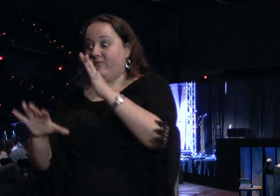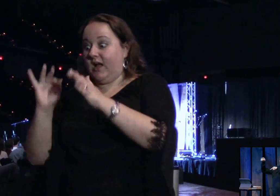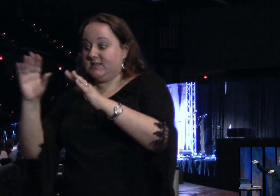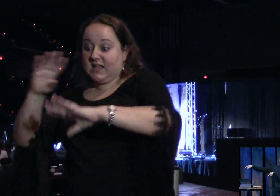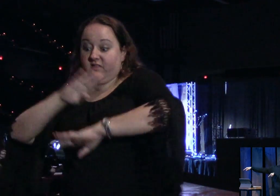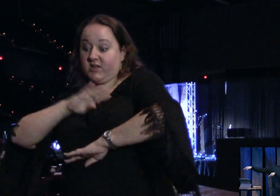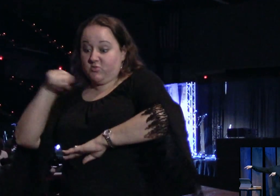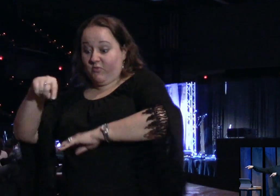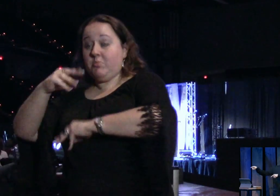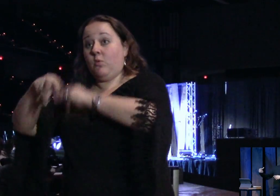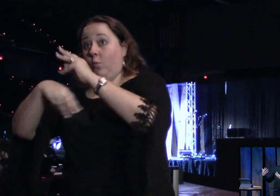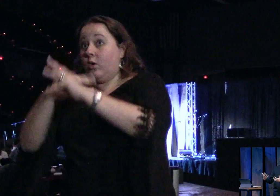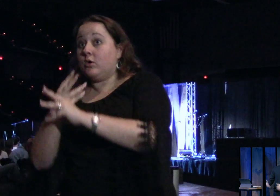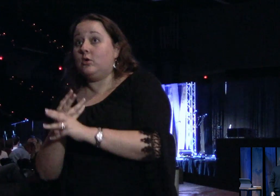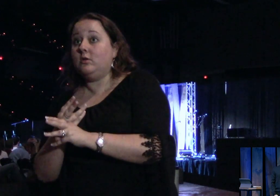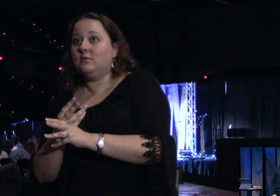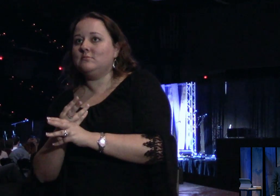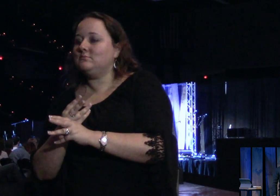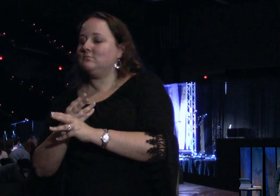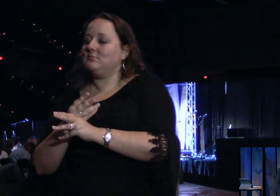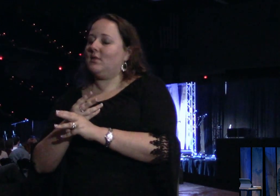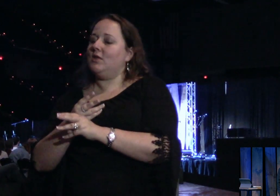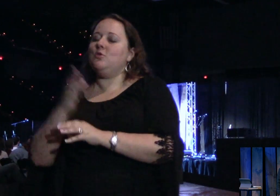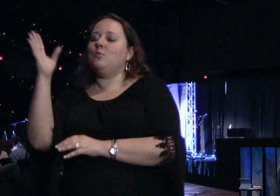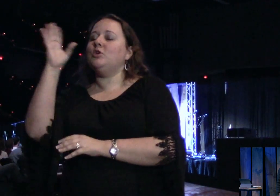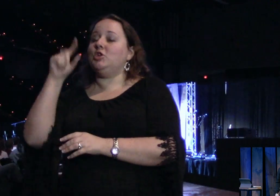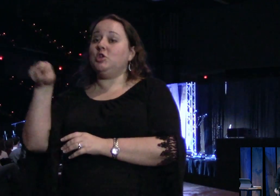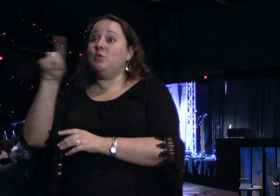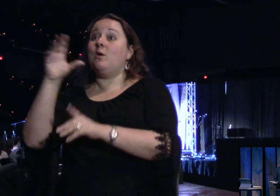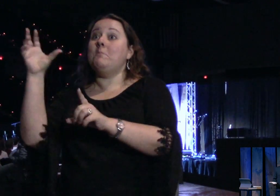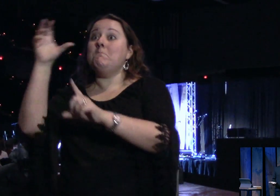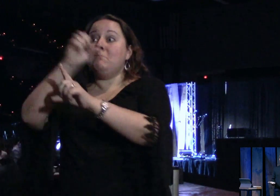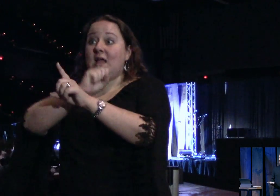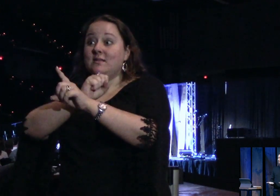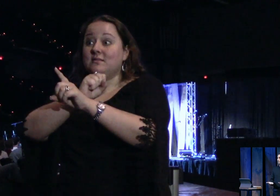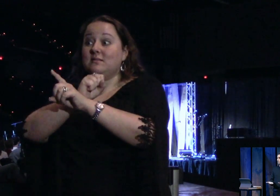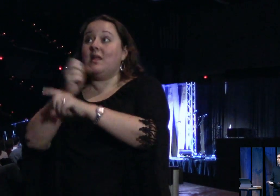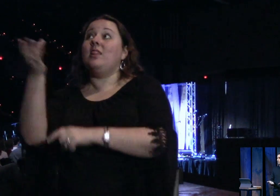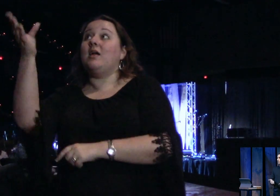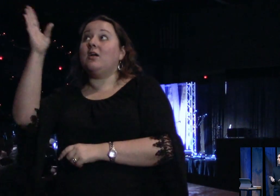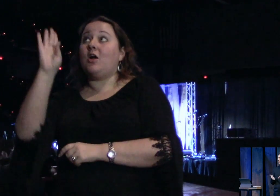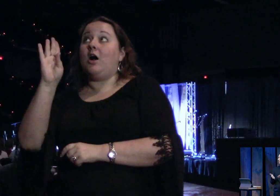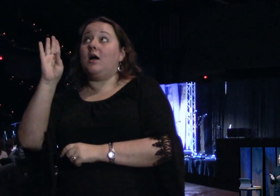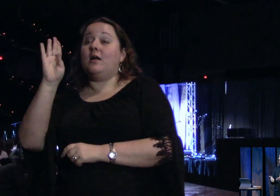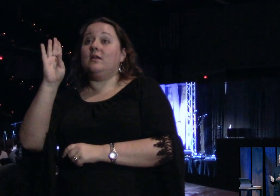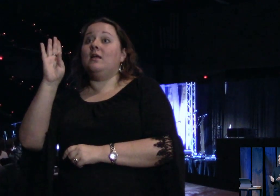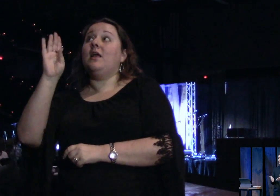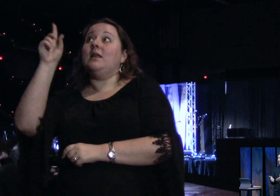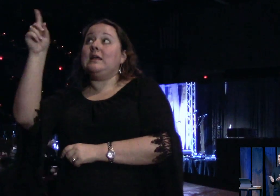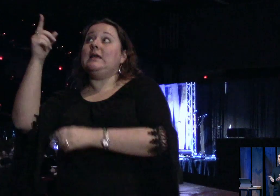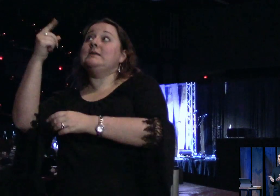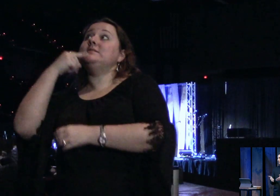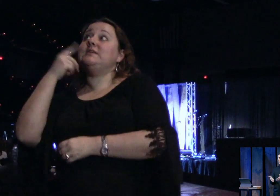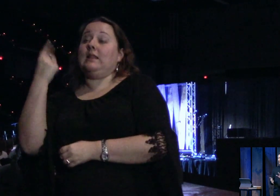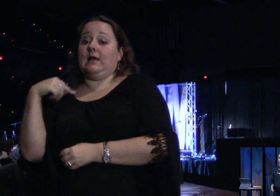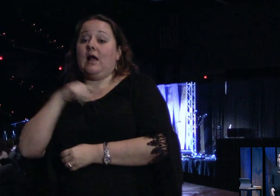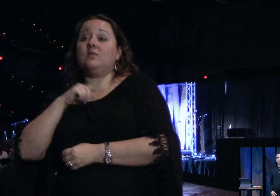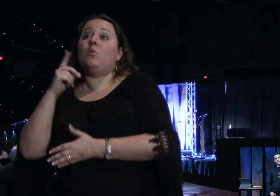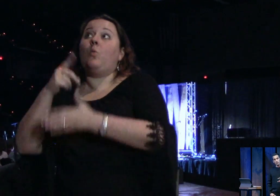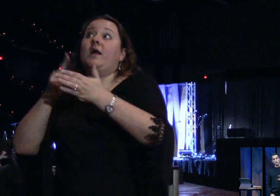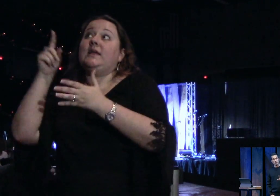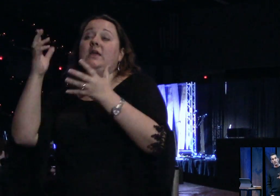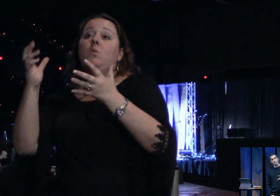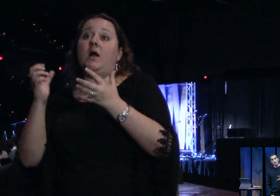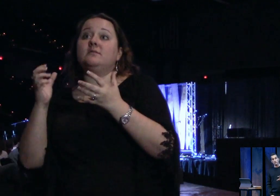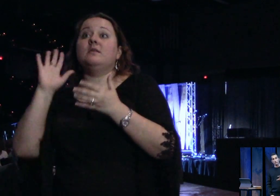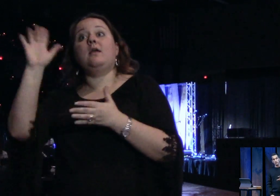to look to the one true place that can give you what you truly want. So let me tell